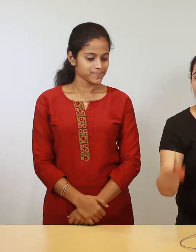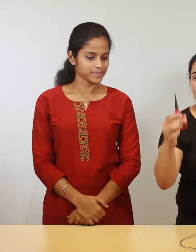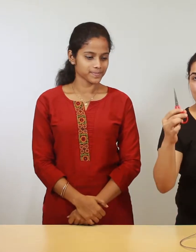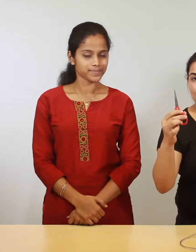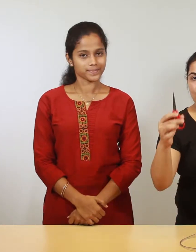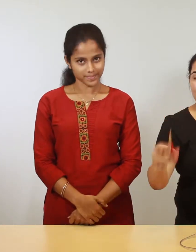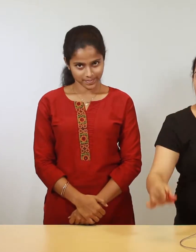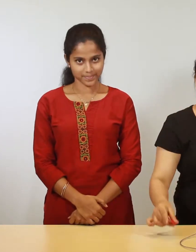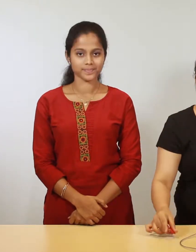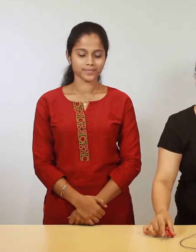Hmm.